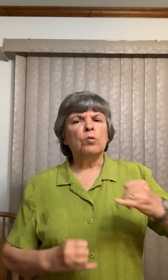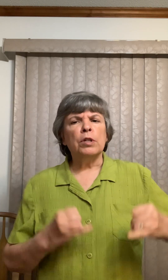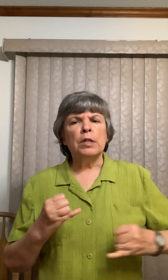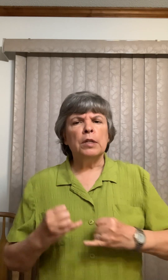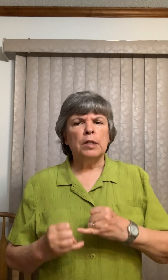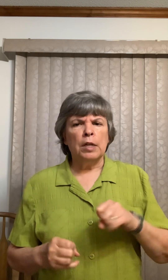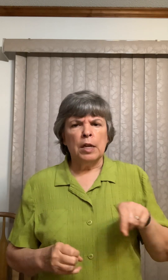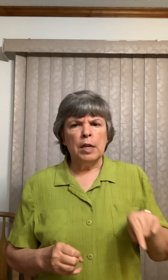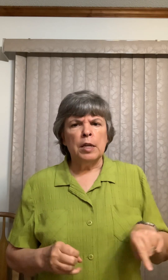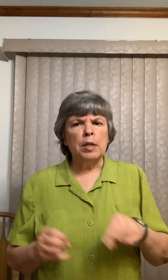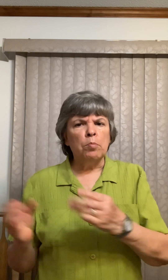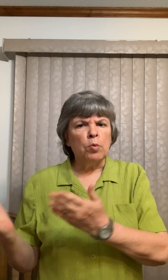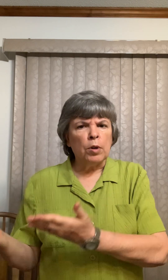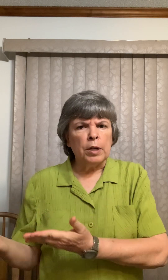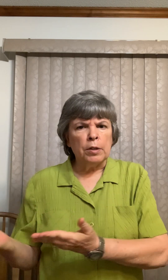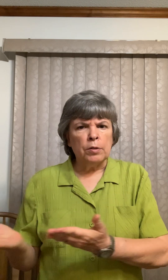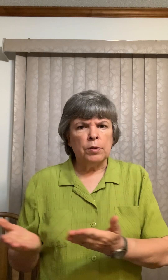joy he brings.